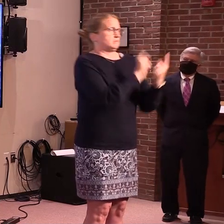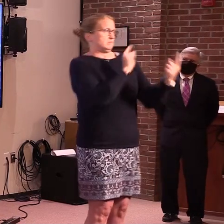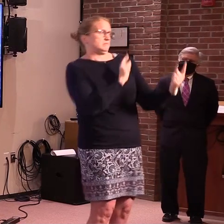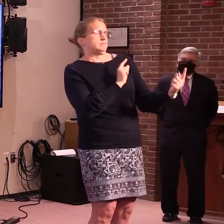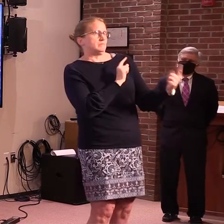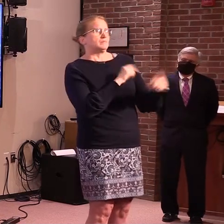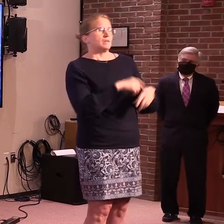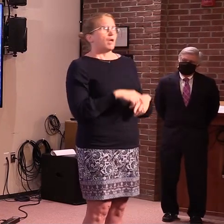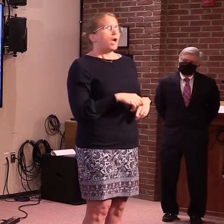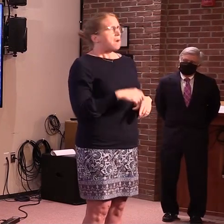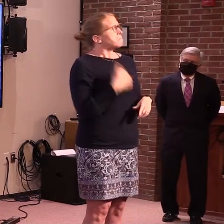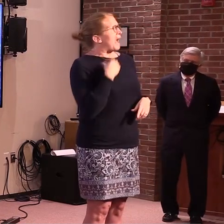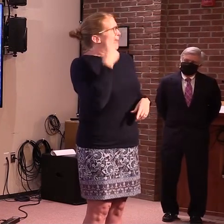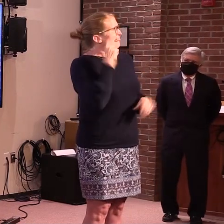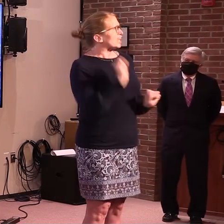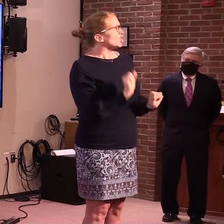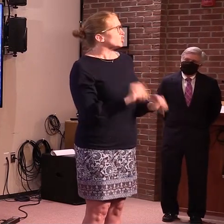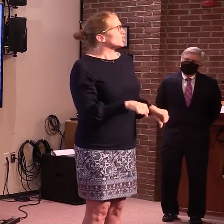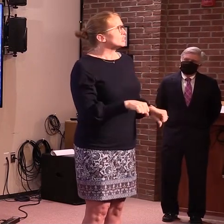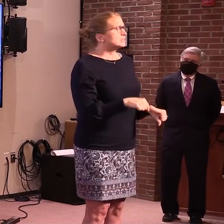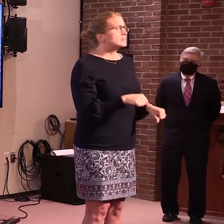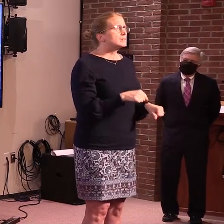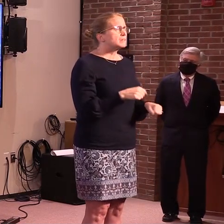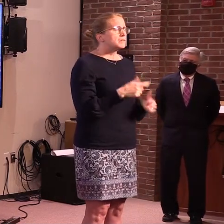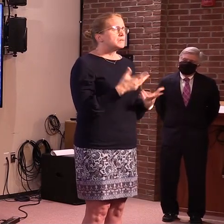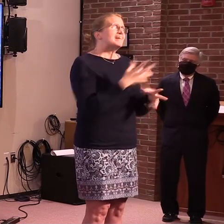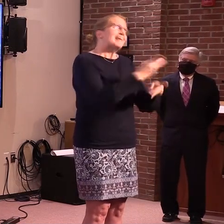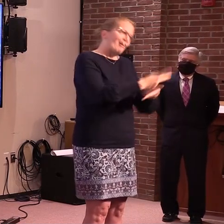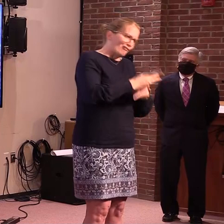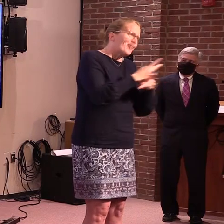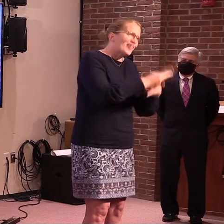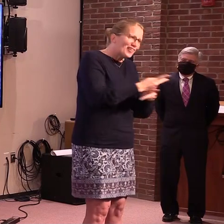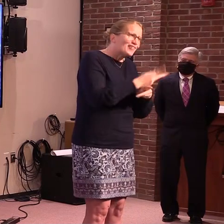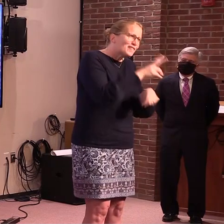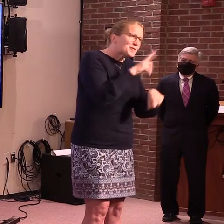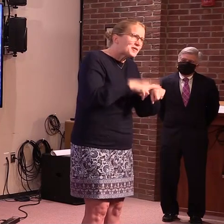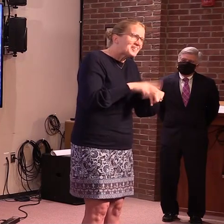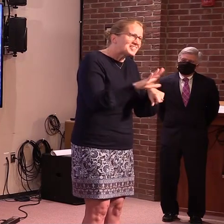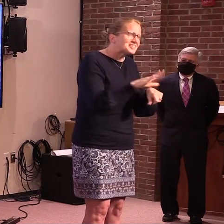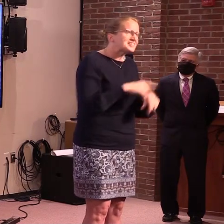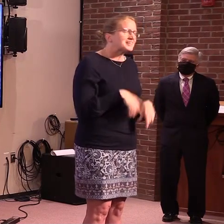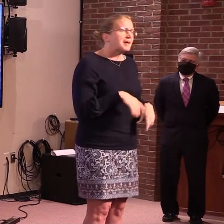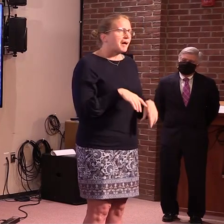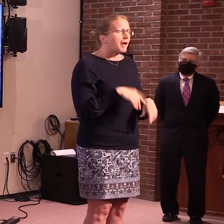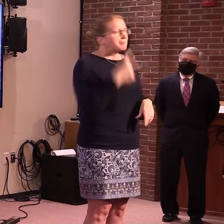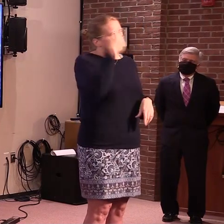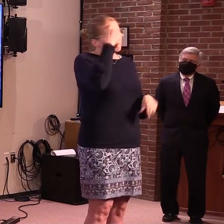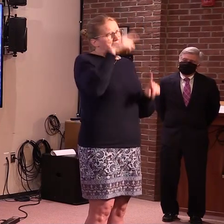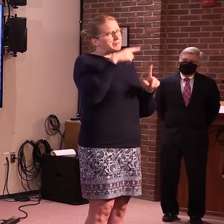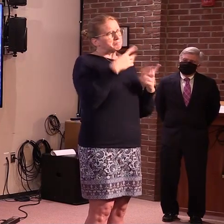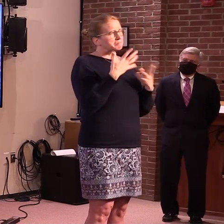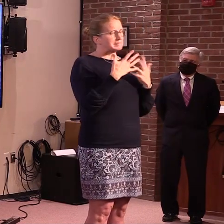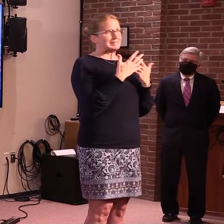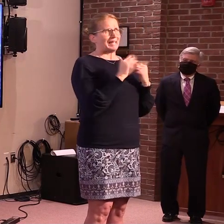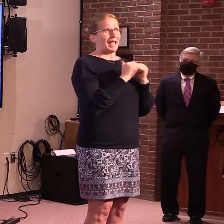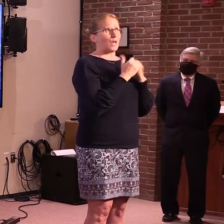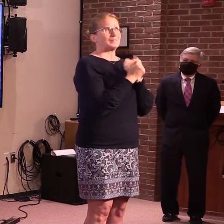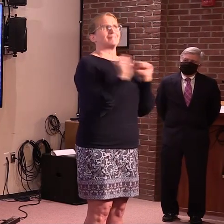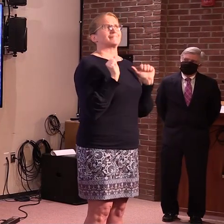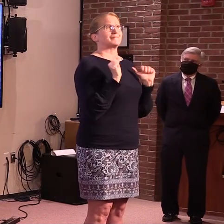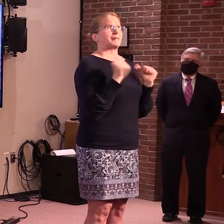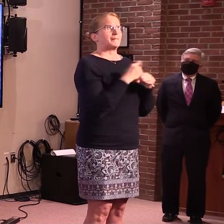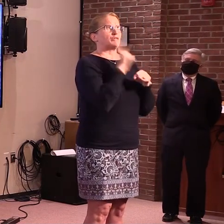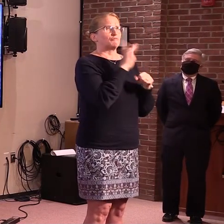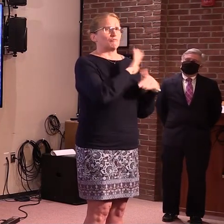they can. I think it could be accomplished. You just have to think about what safety measures you can put into place to